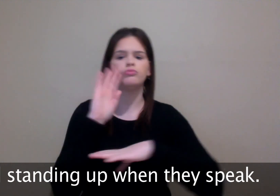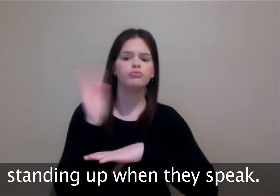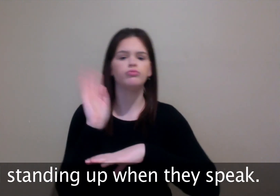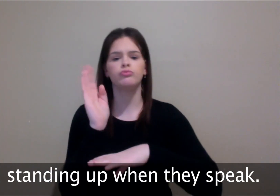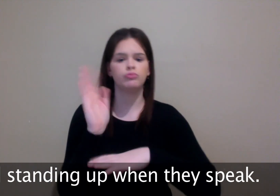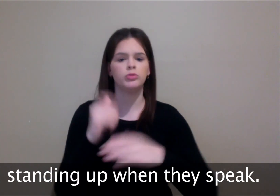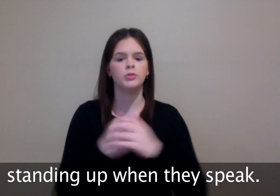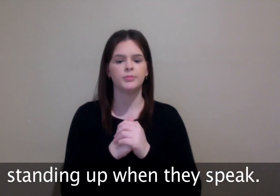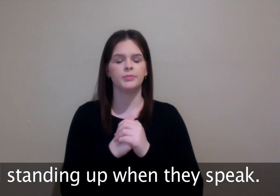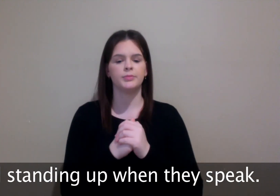up when they speak.